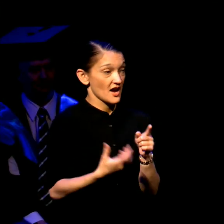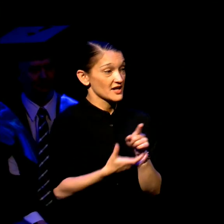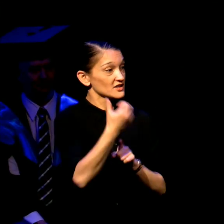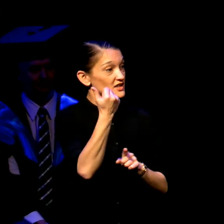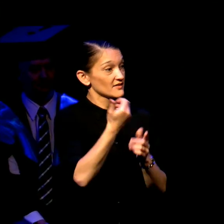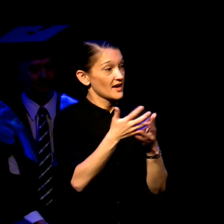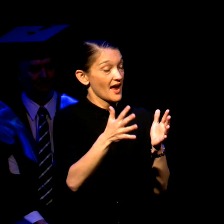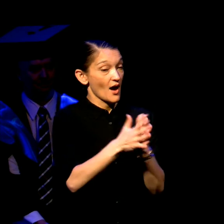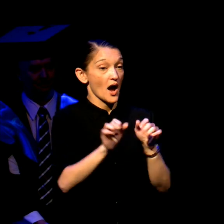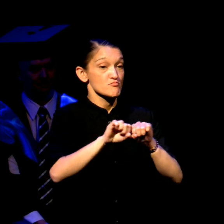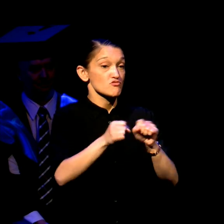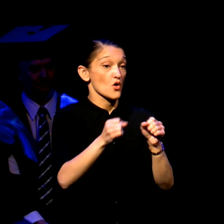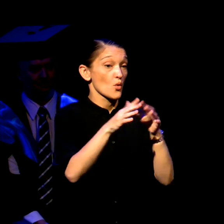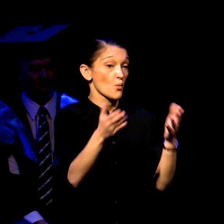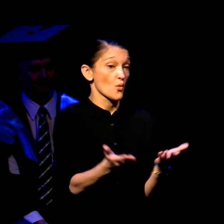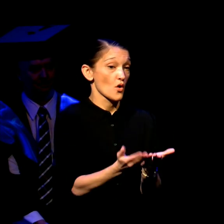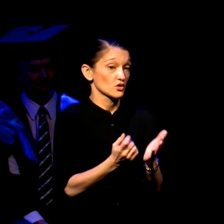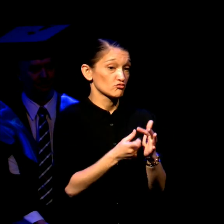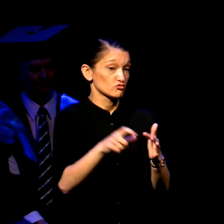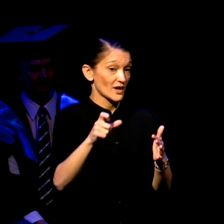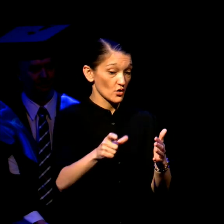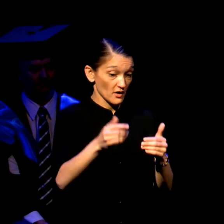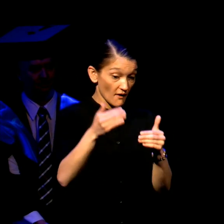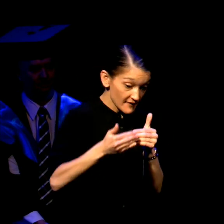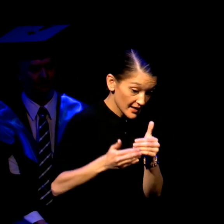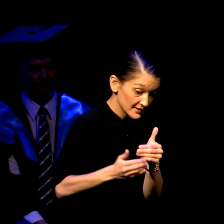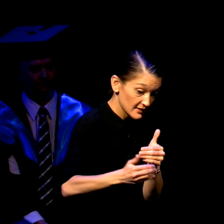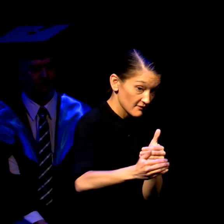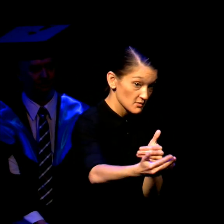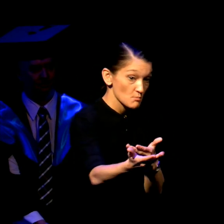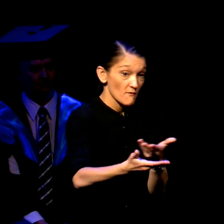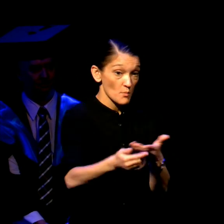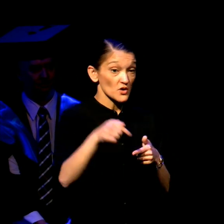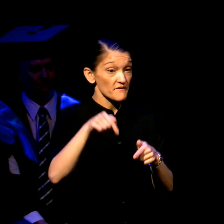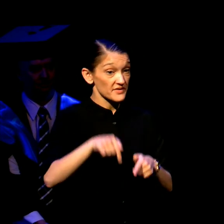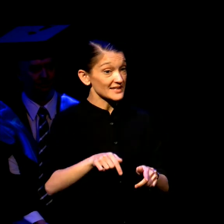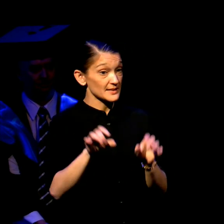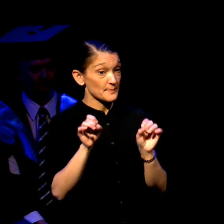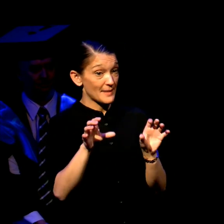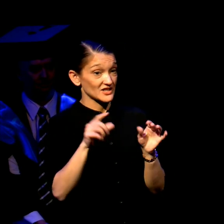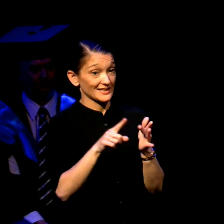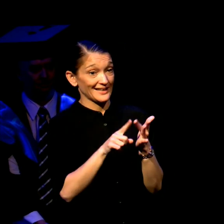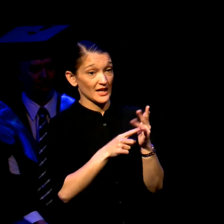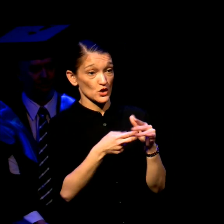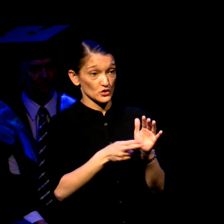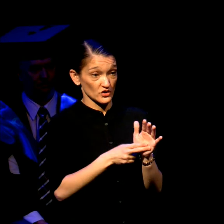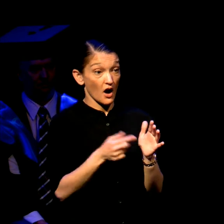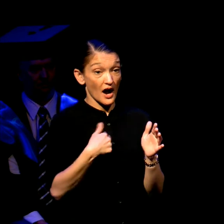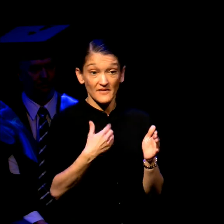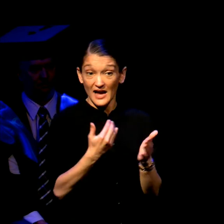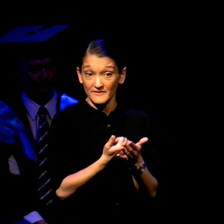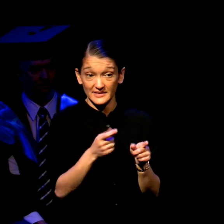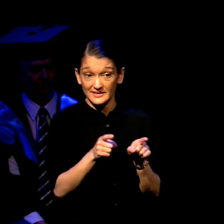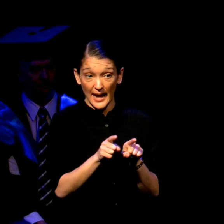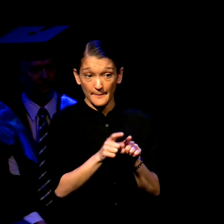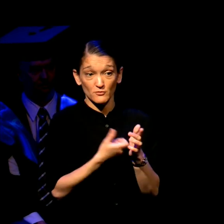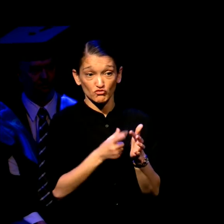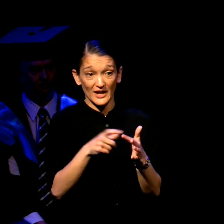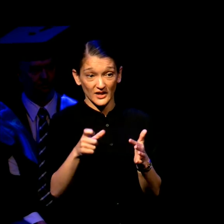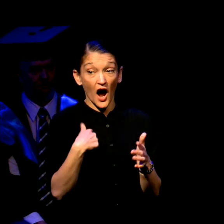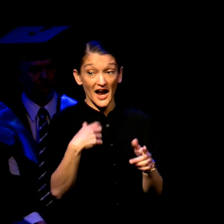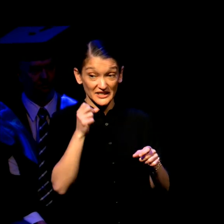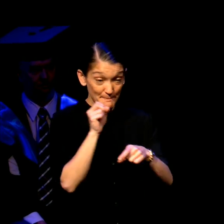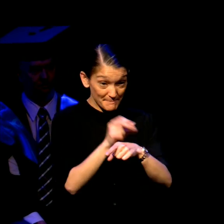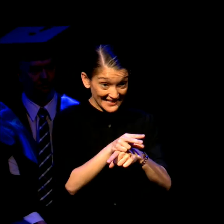world record for the most consecutive performances of this illusion in history, a record which I still hold to this day. I even beat Harry